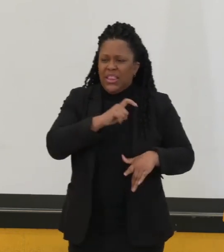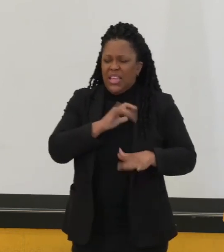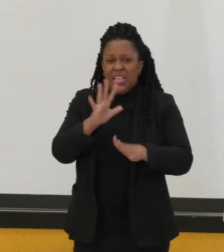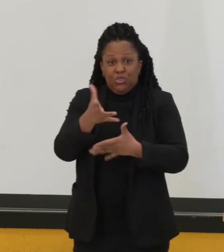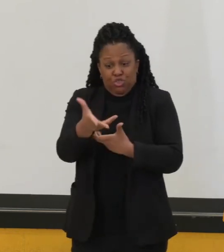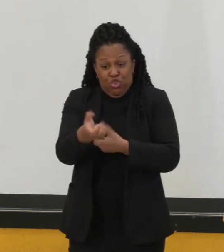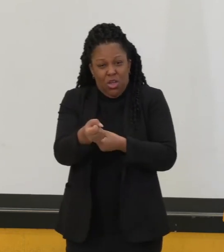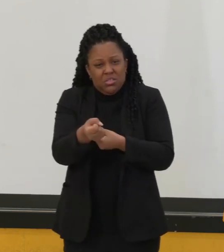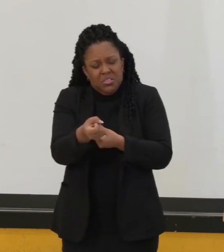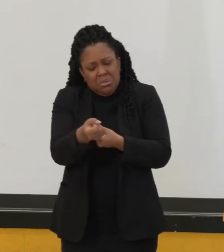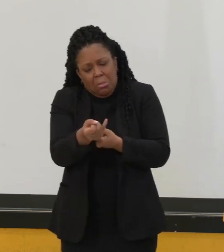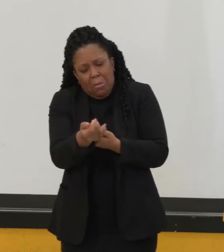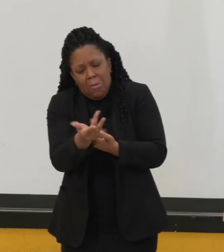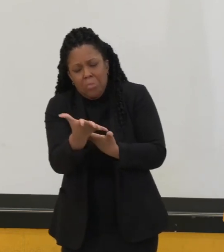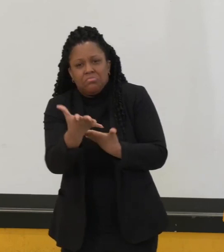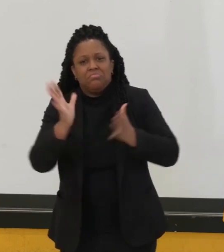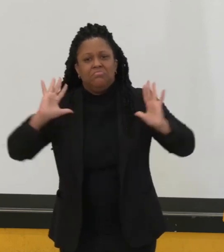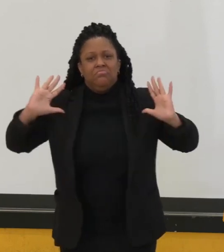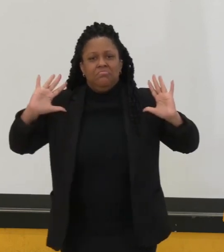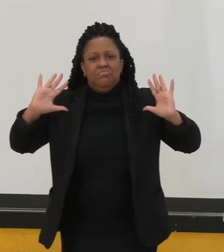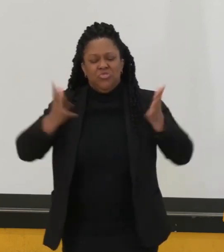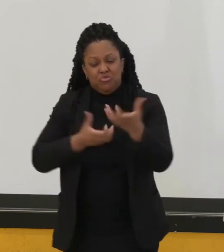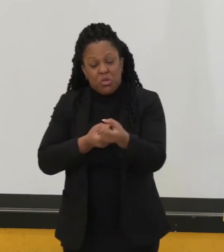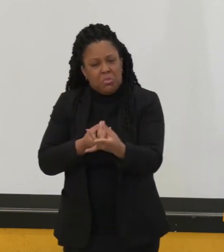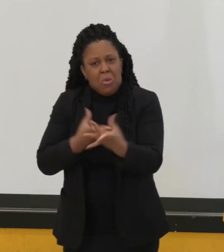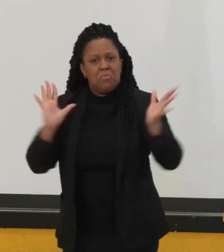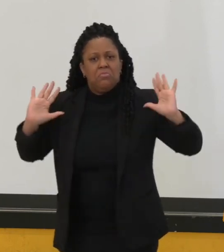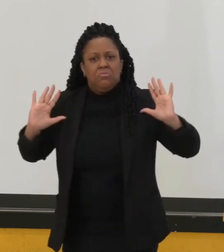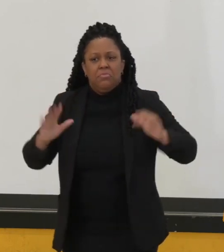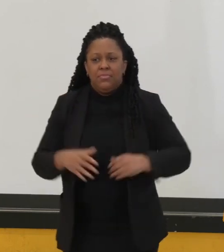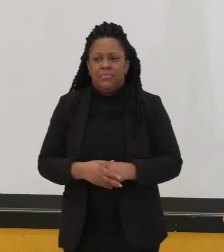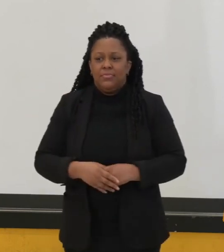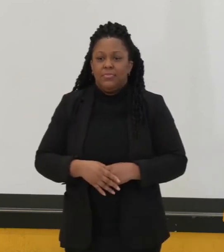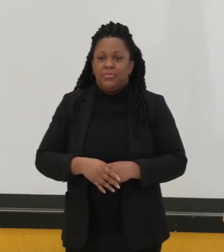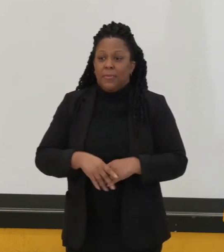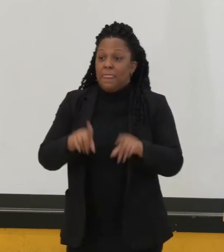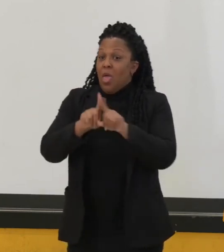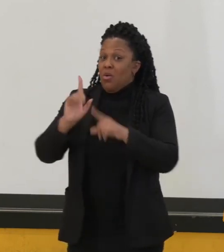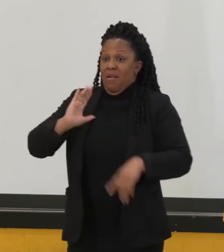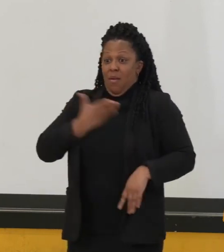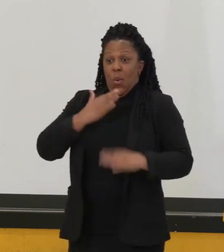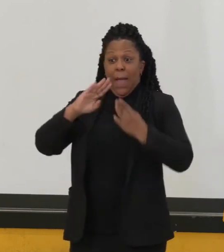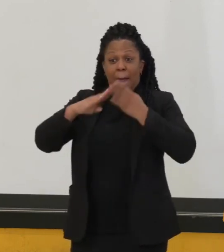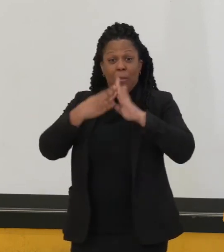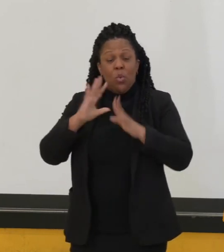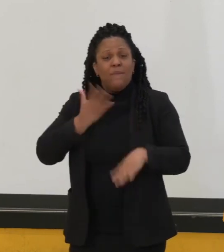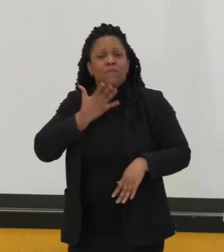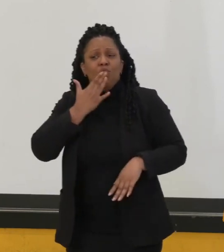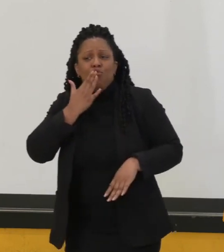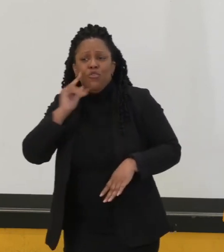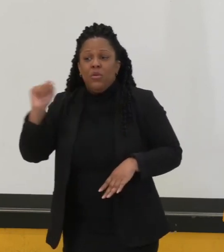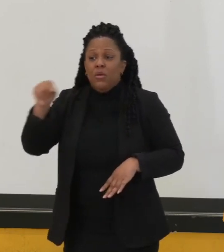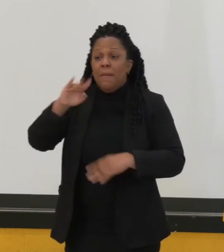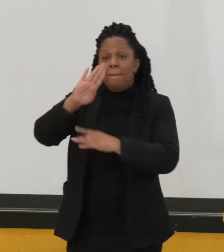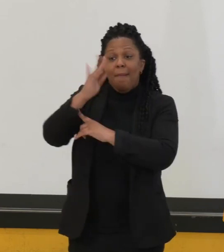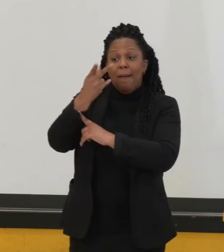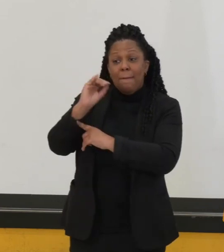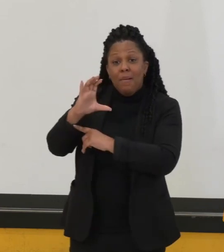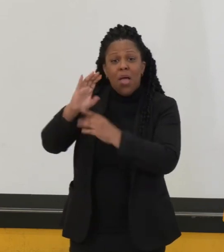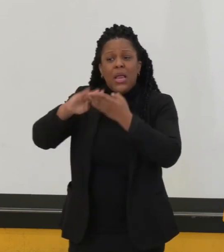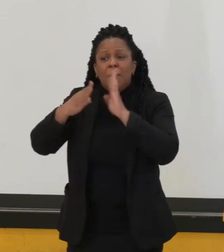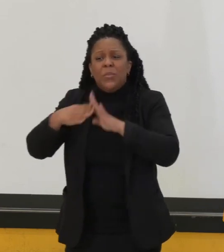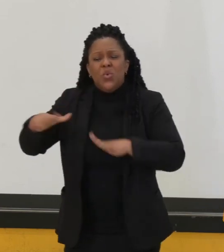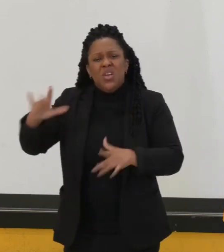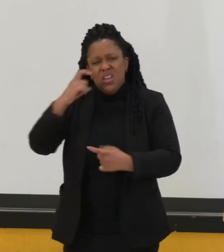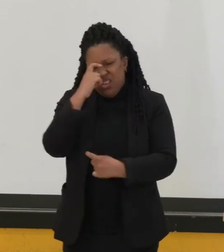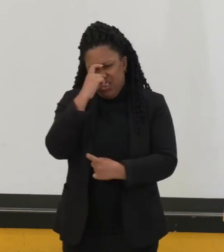serving, but has been even more injurious to our communities of color, to our BIPOC communities in Minneapolis.